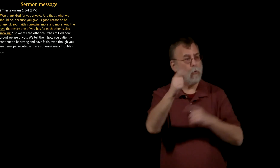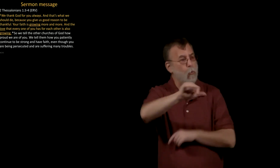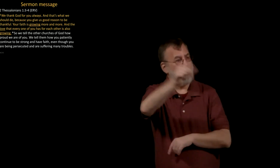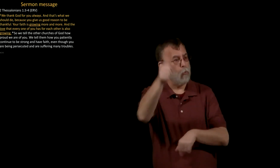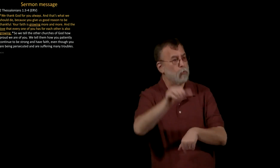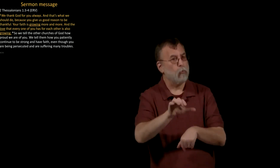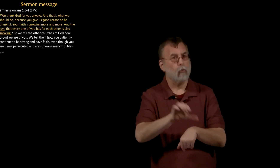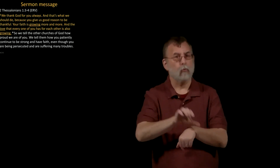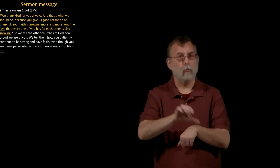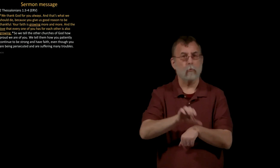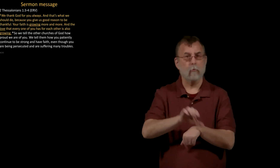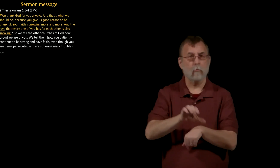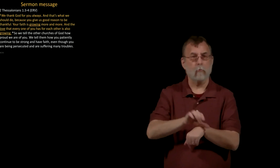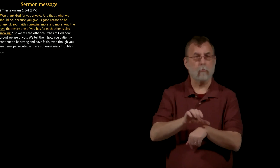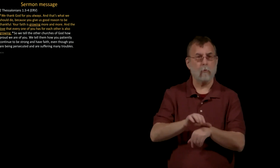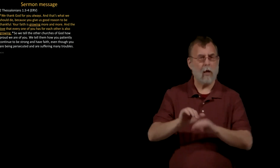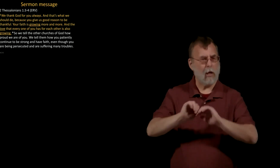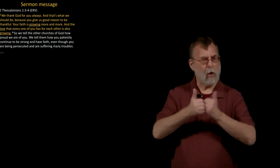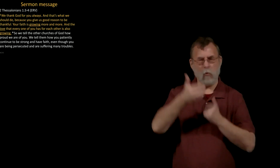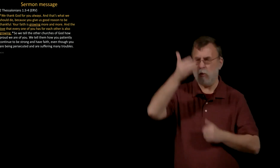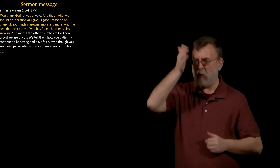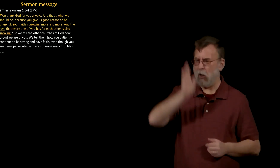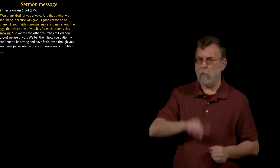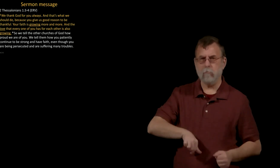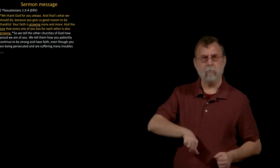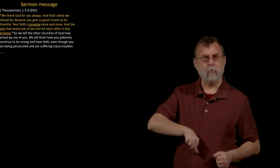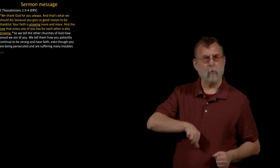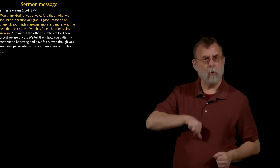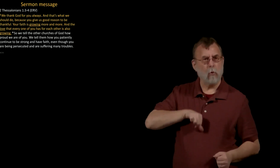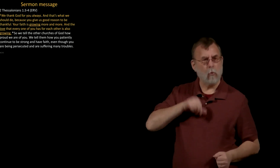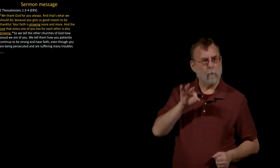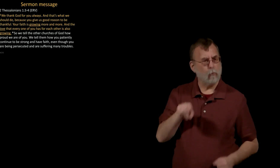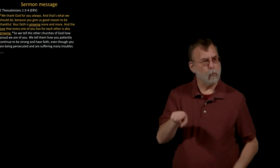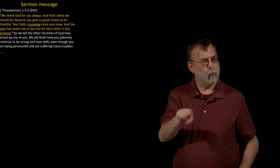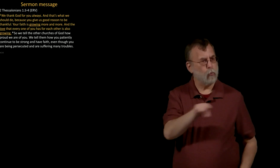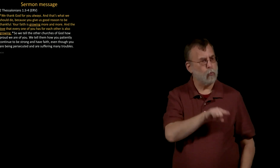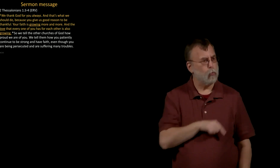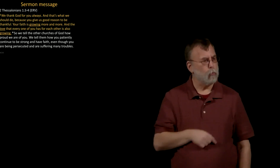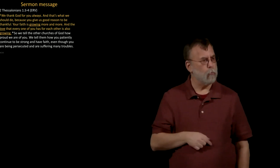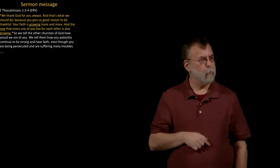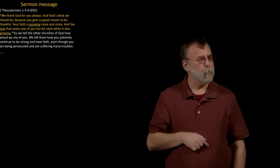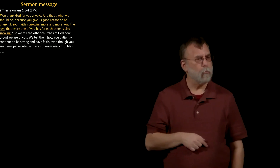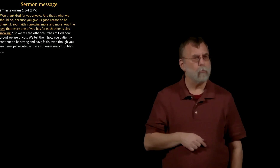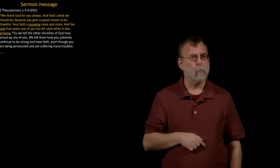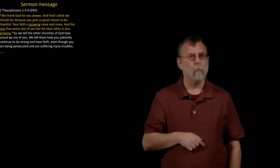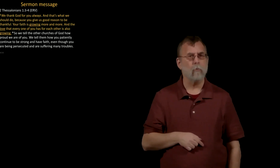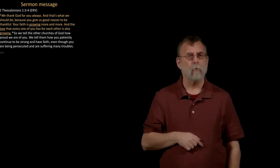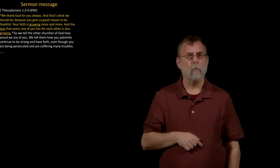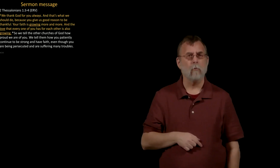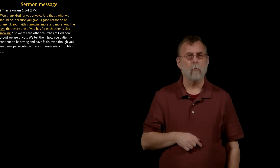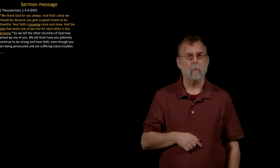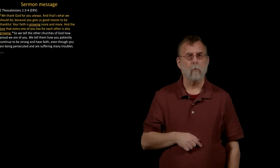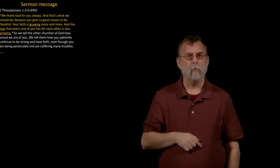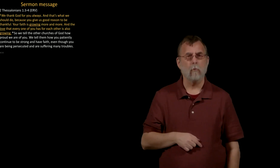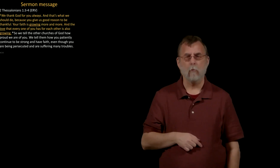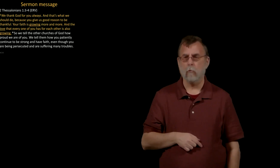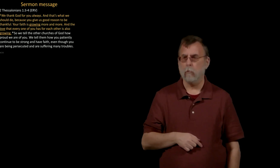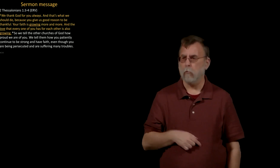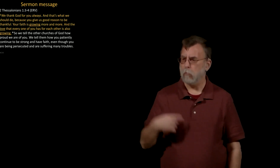So we tell the other churches of our God, how he is proud of